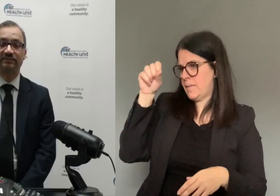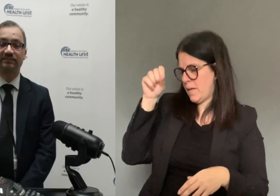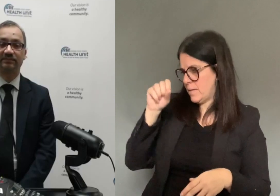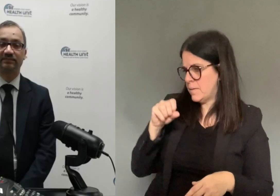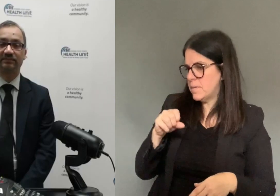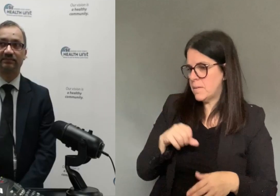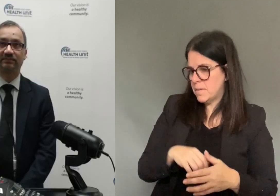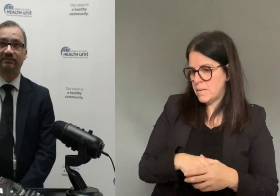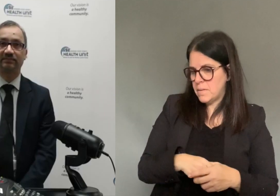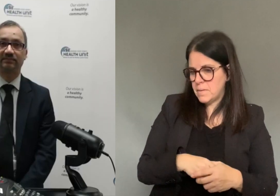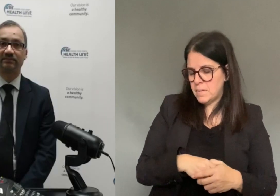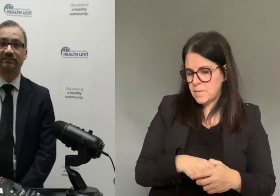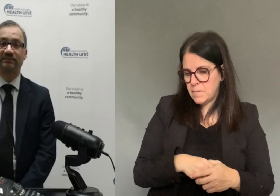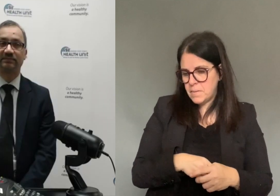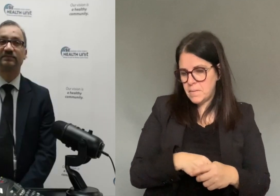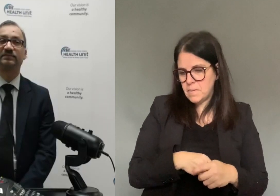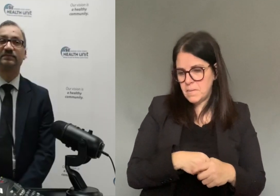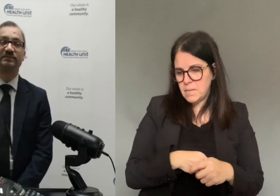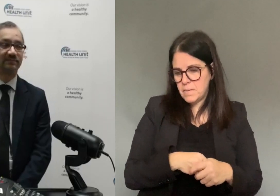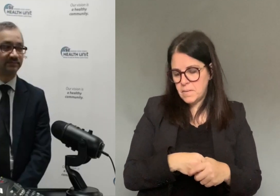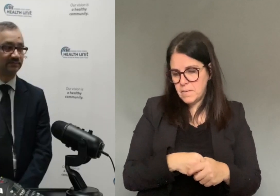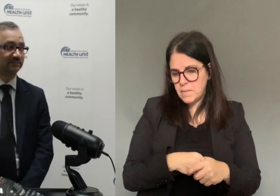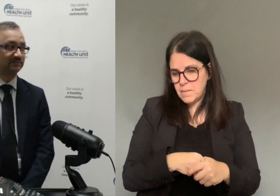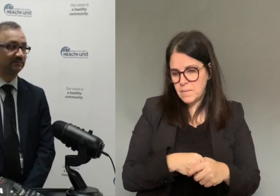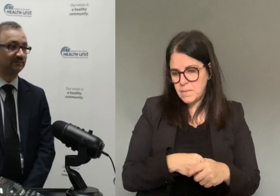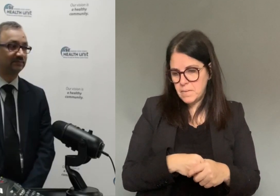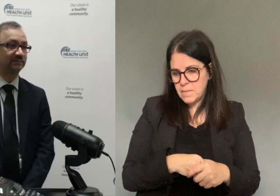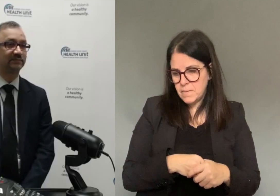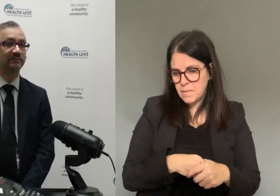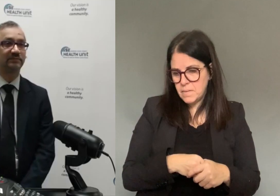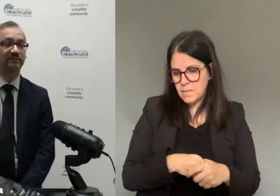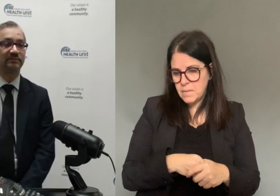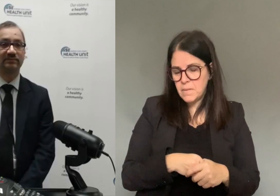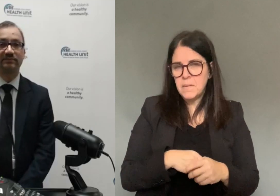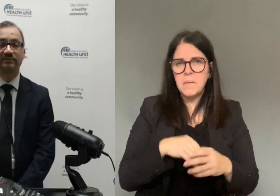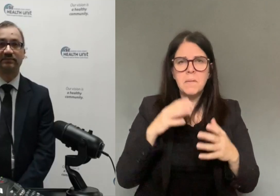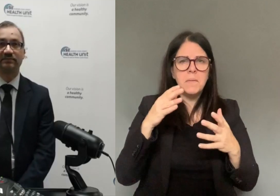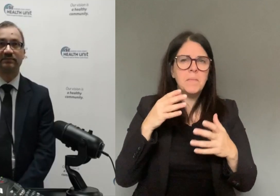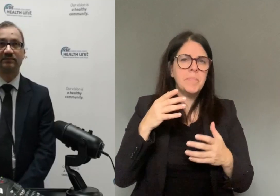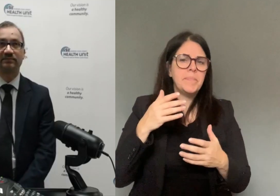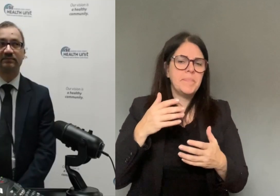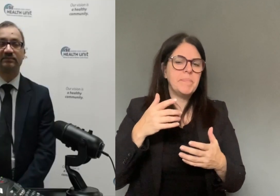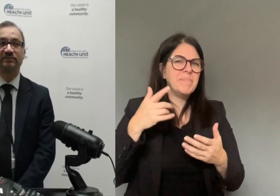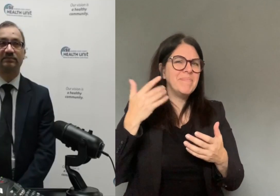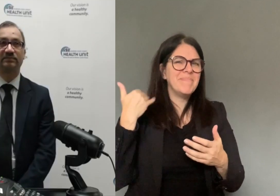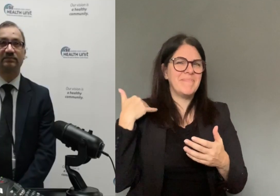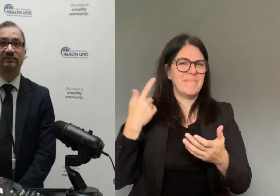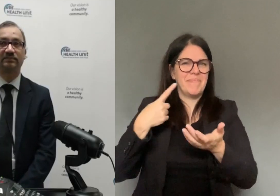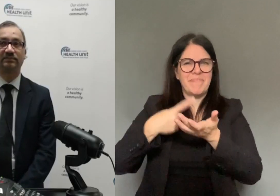Yes, have there been any talks about opening up COVID-19 testing to some of